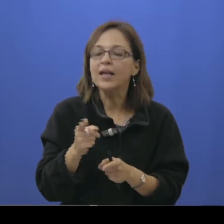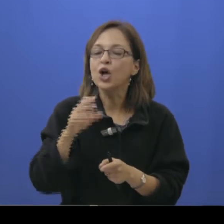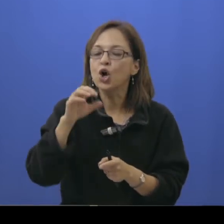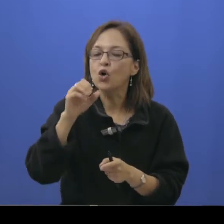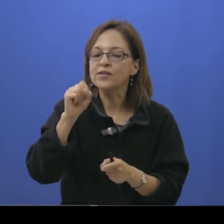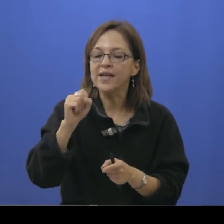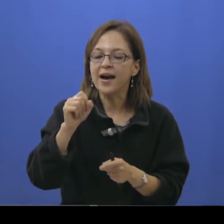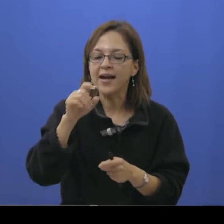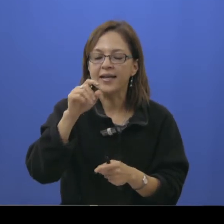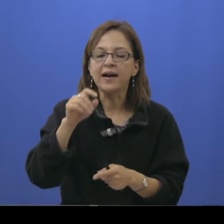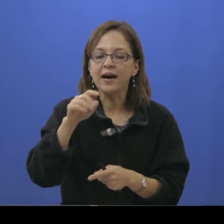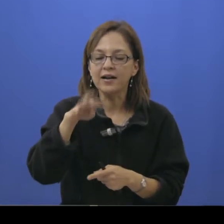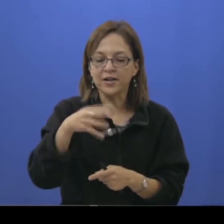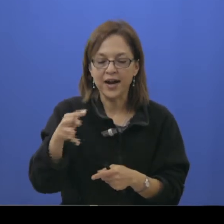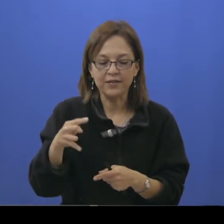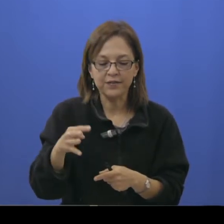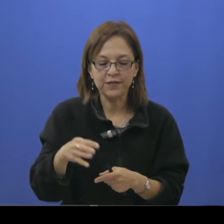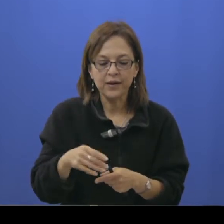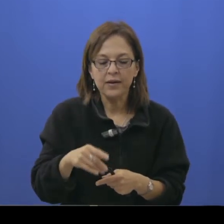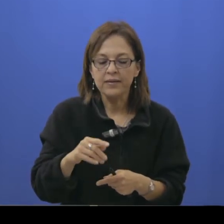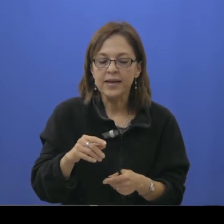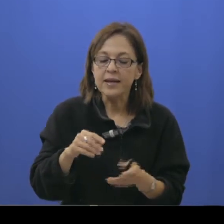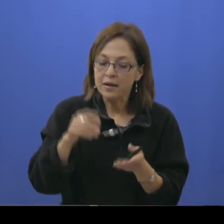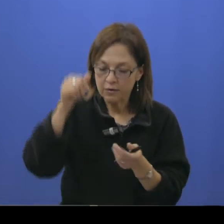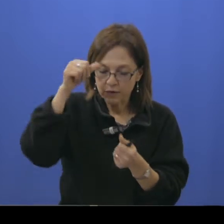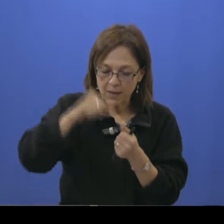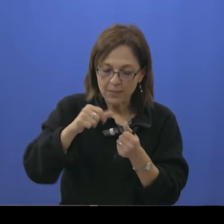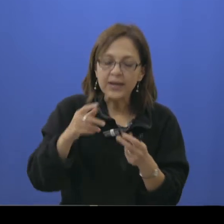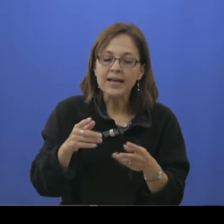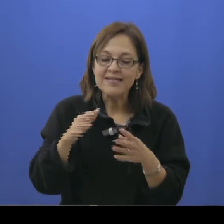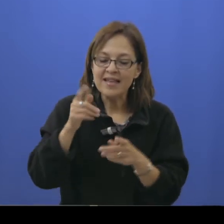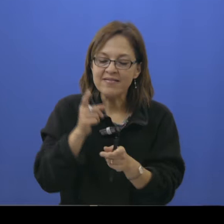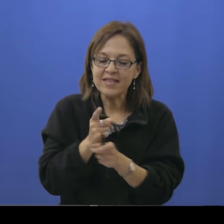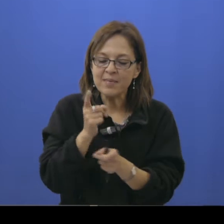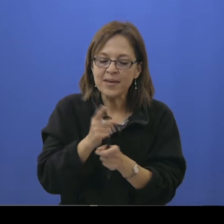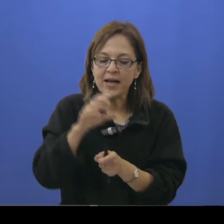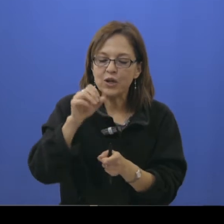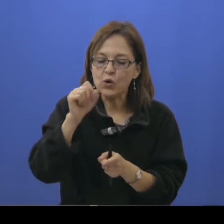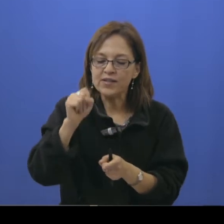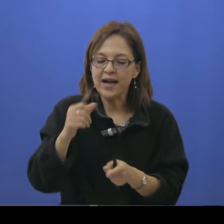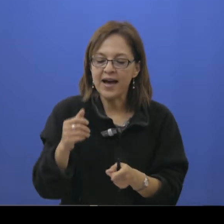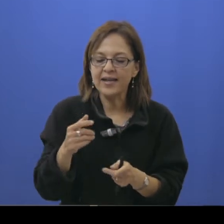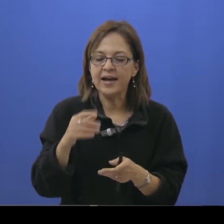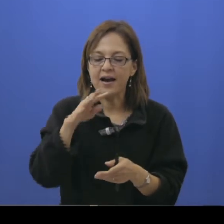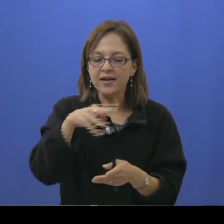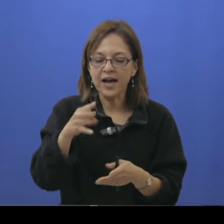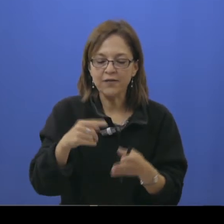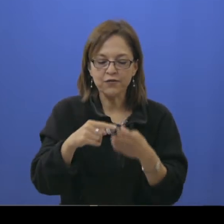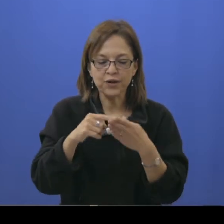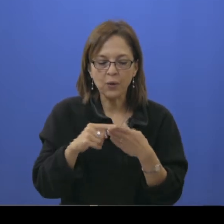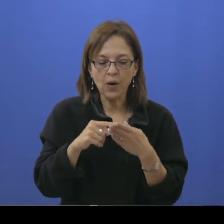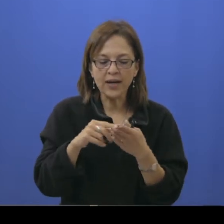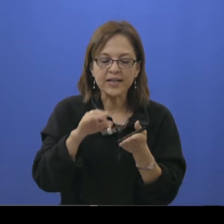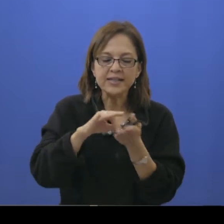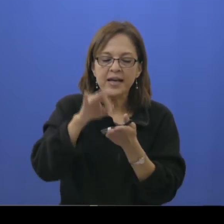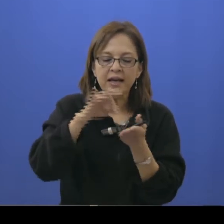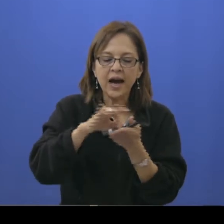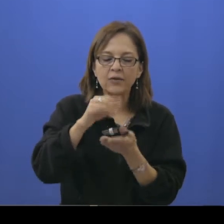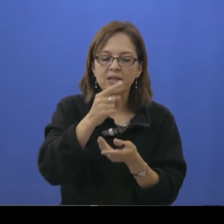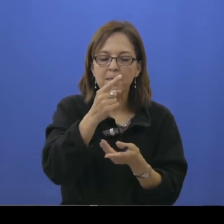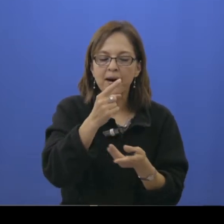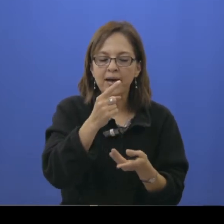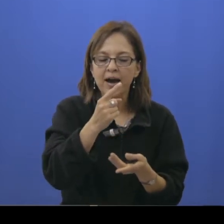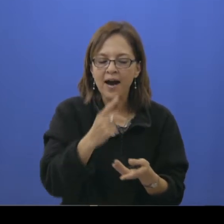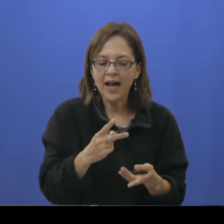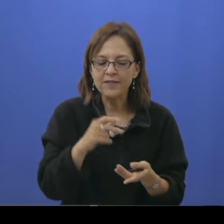typical cosine graph. Then remember, the typical cosine graph requires